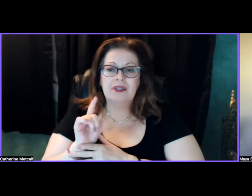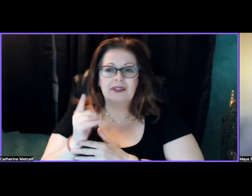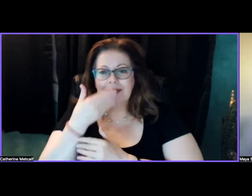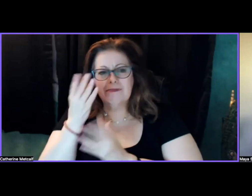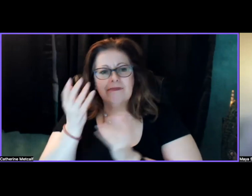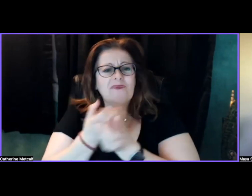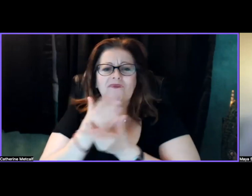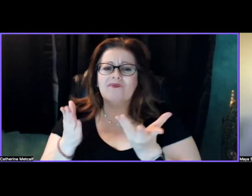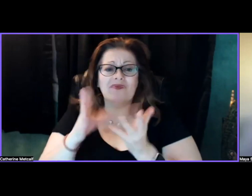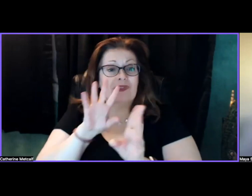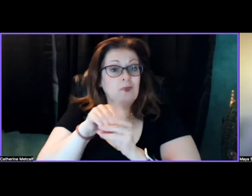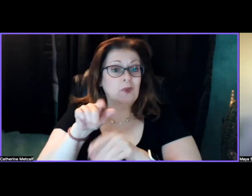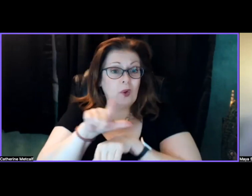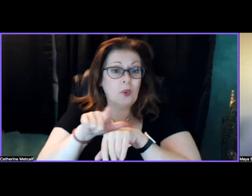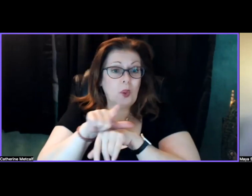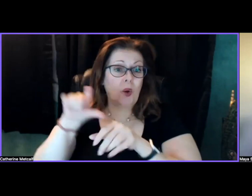lotion.